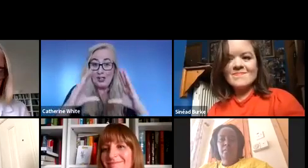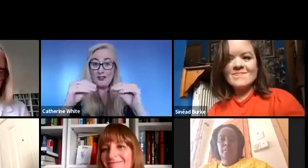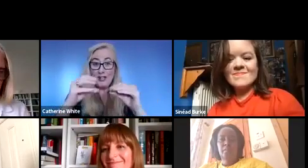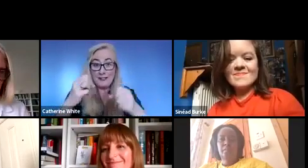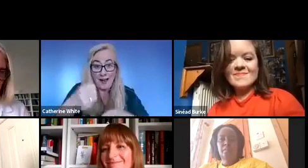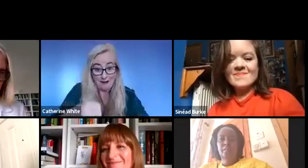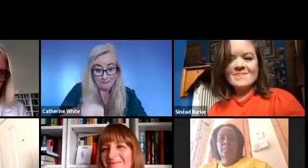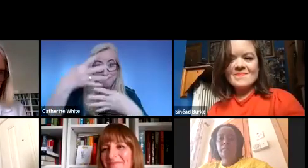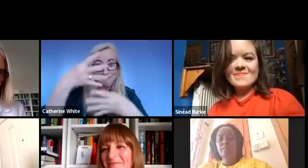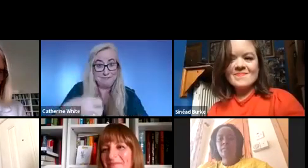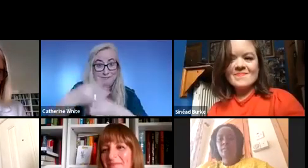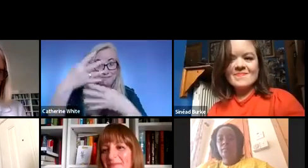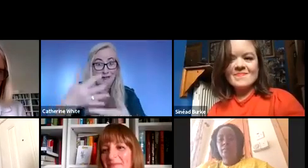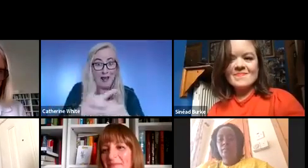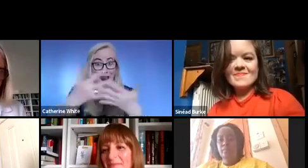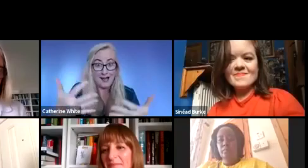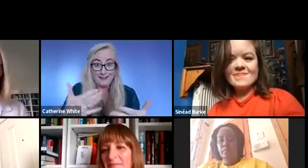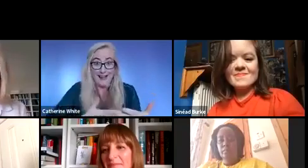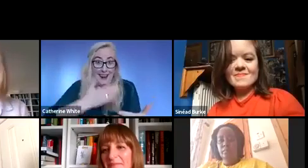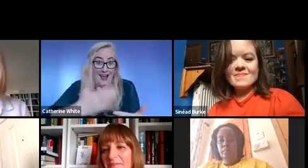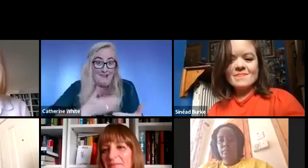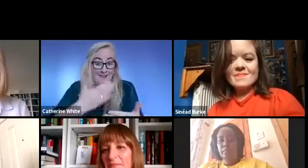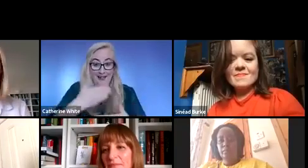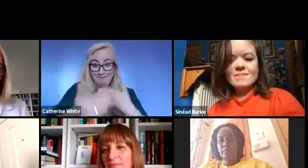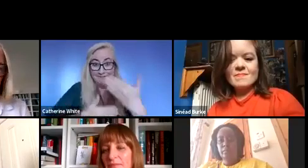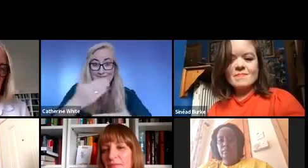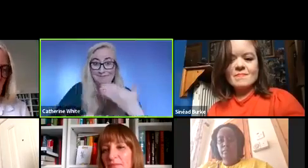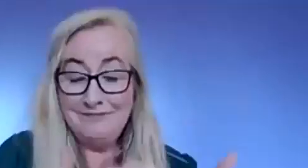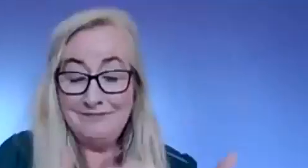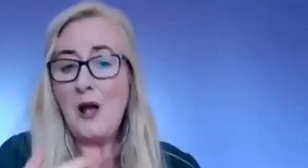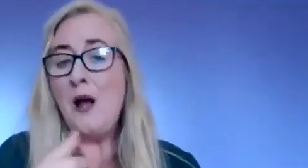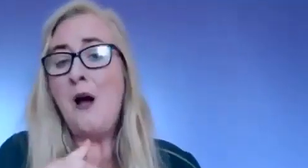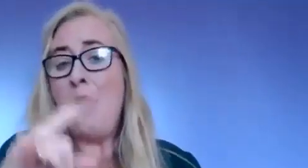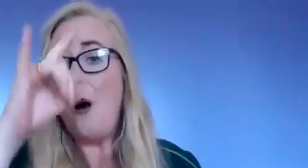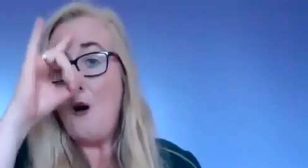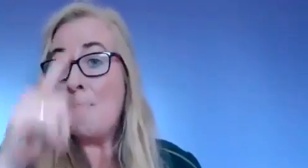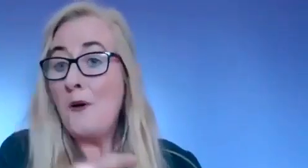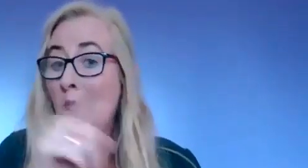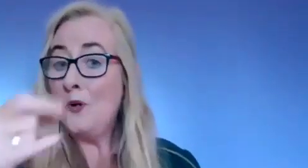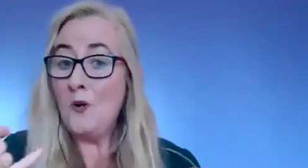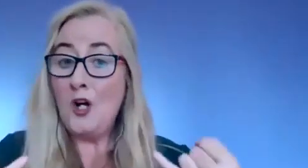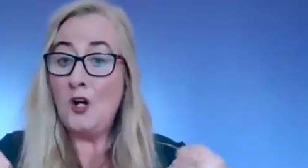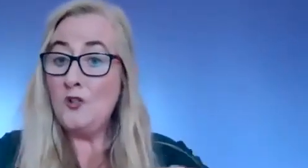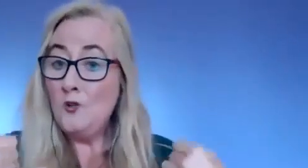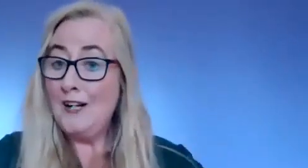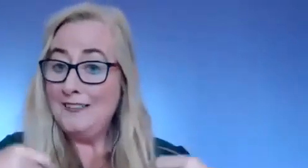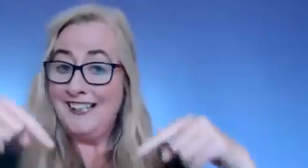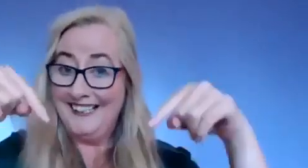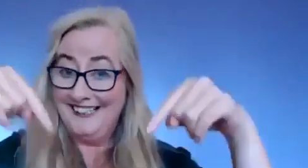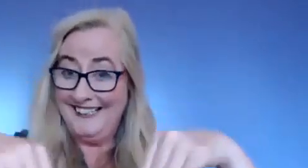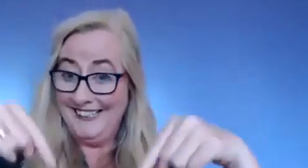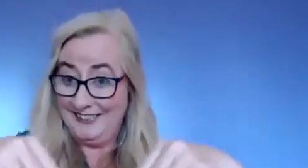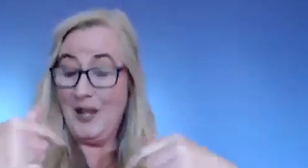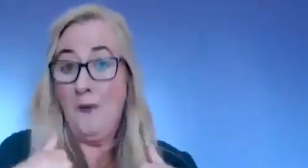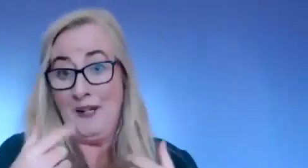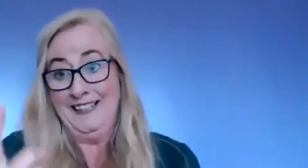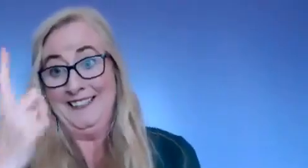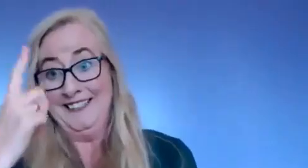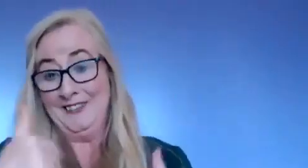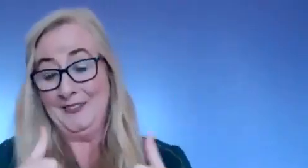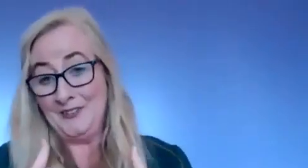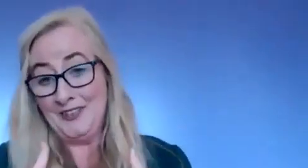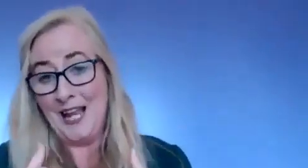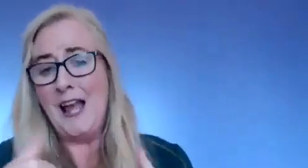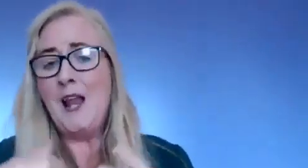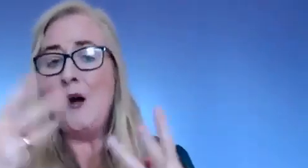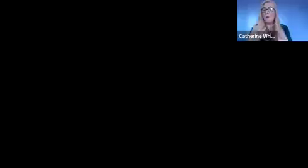very, very active and lively. We hope you enjoyed this as much as we did. And I want to